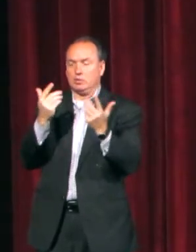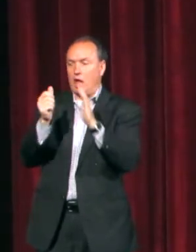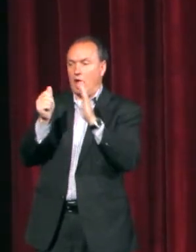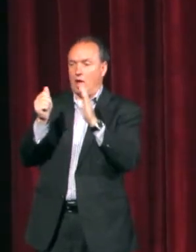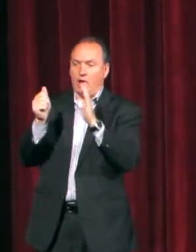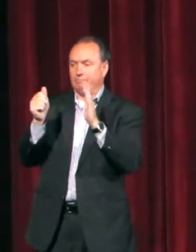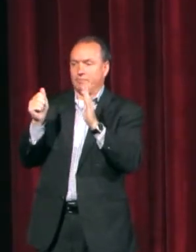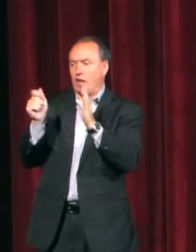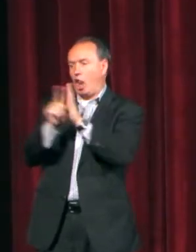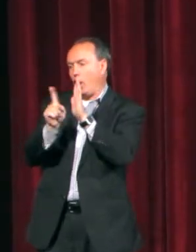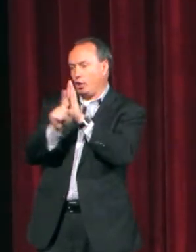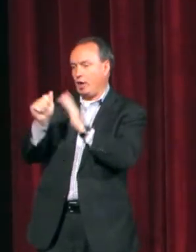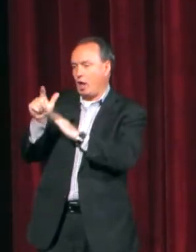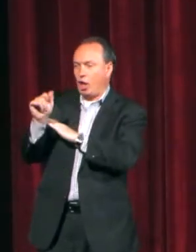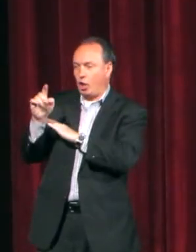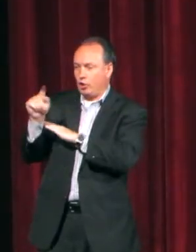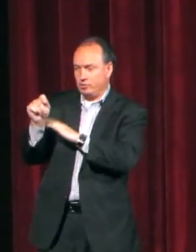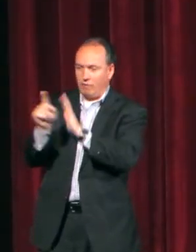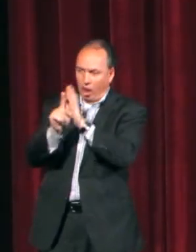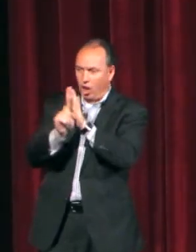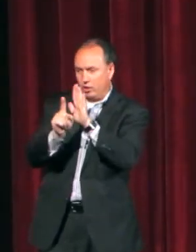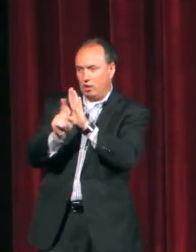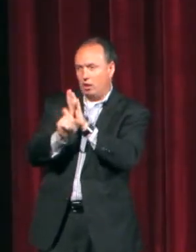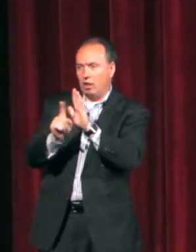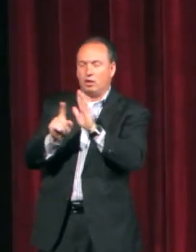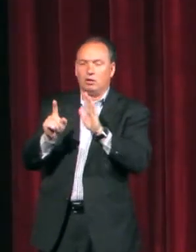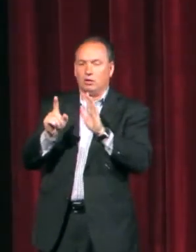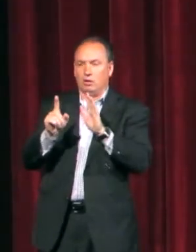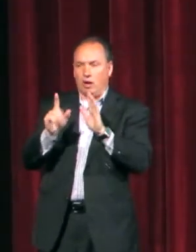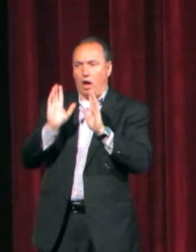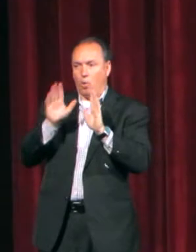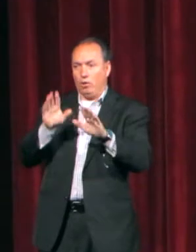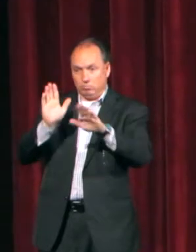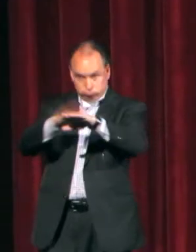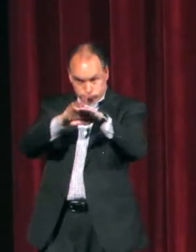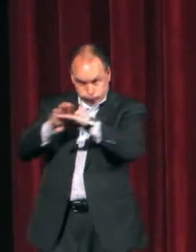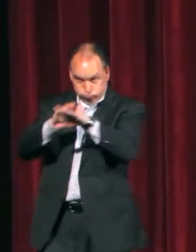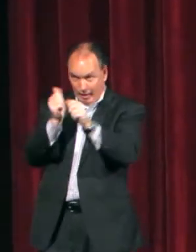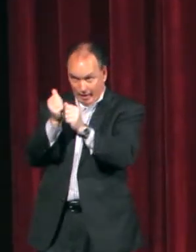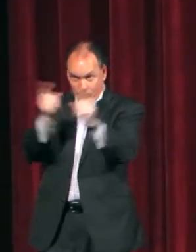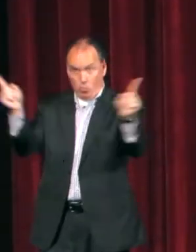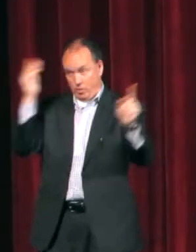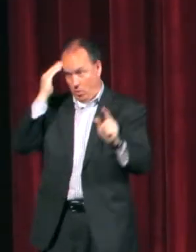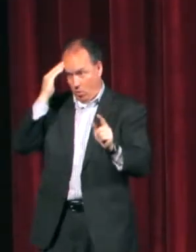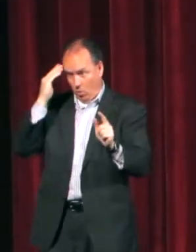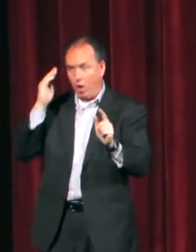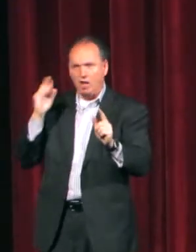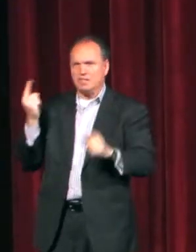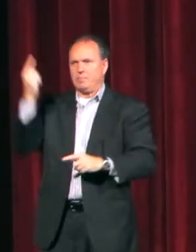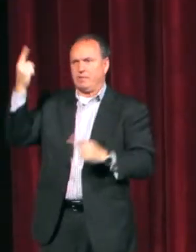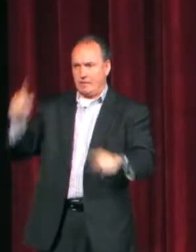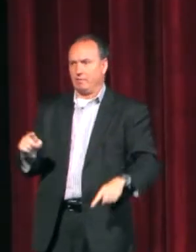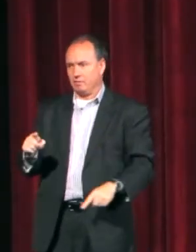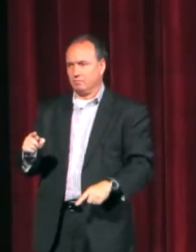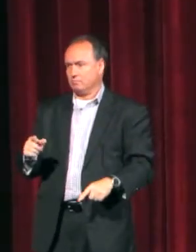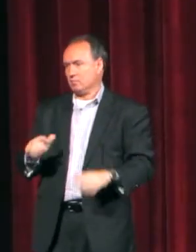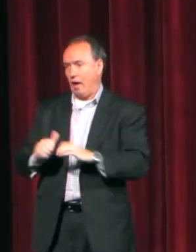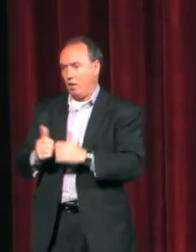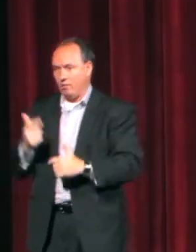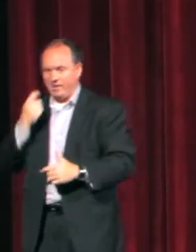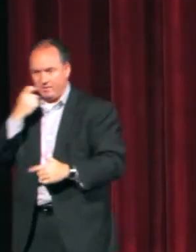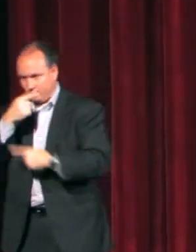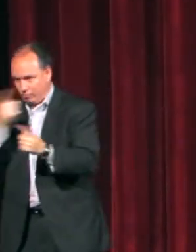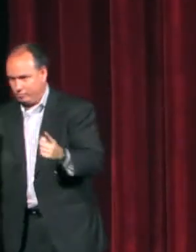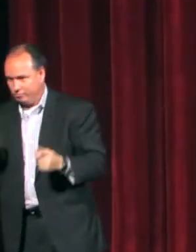Alert simply means I am going to let everybody else know that there's something going on. So like I